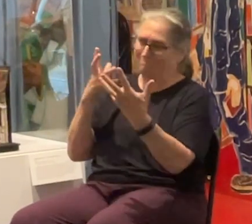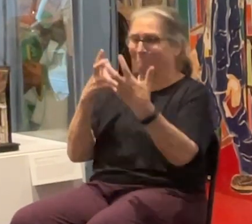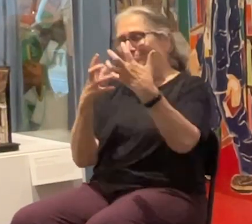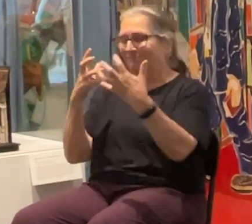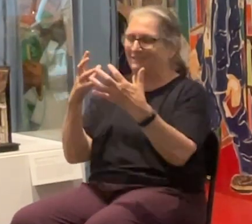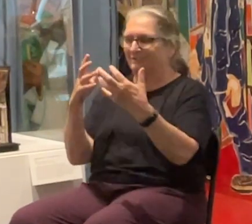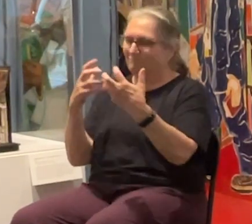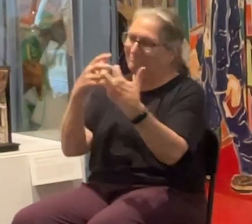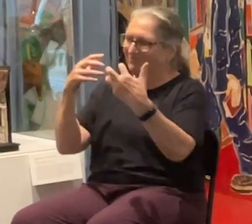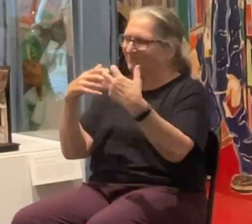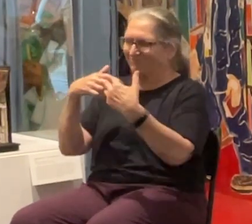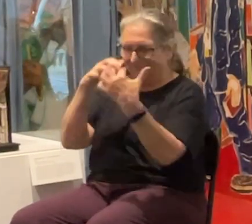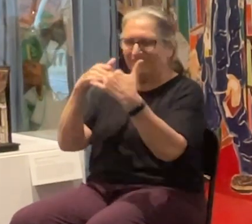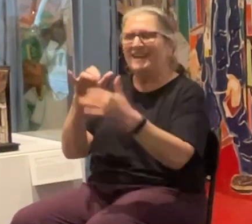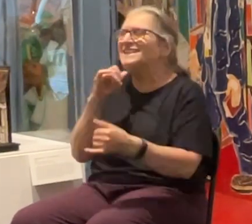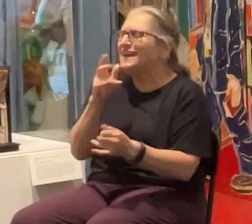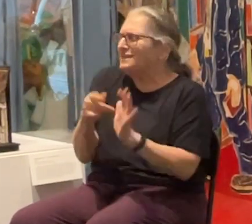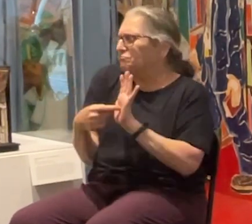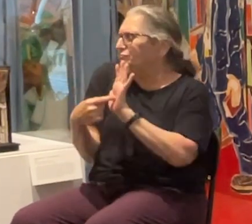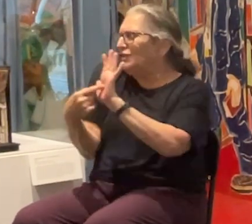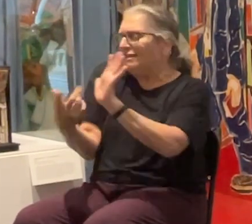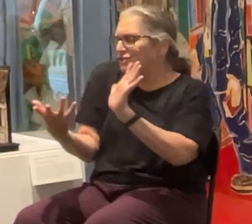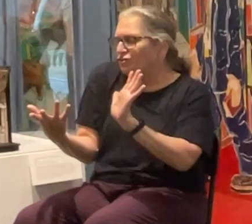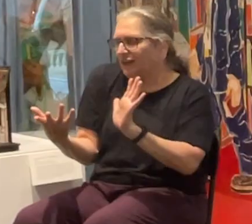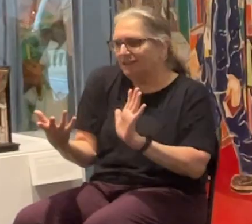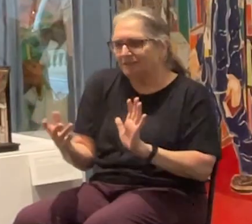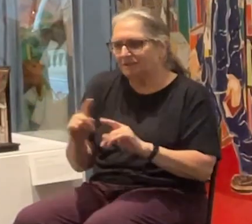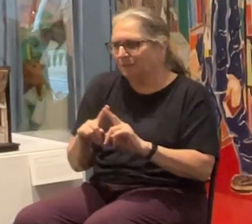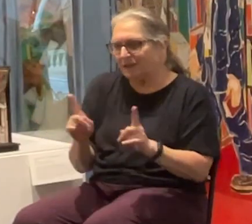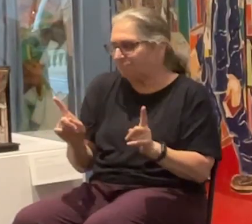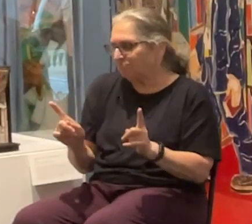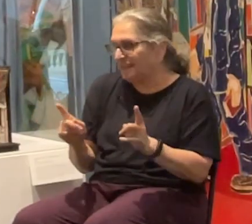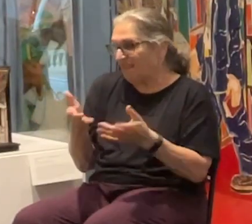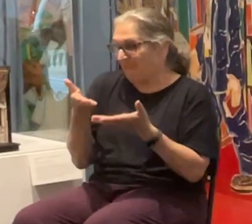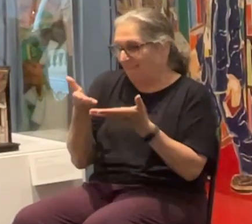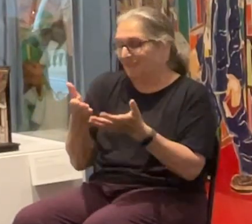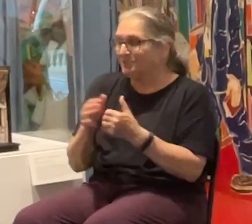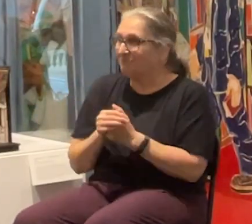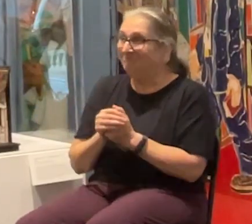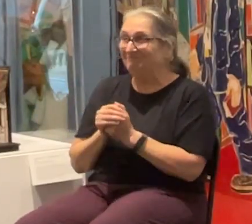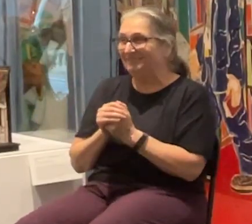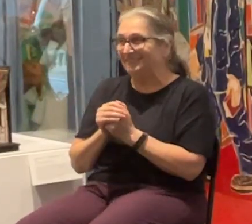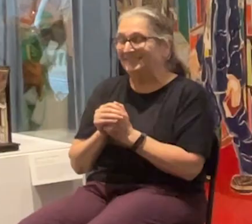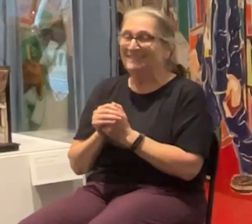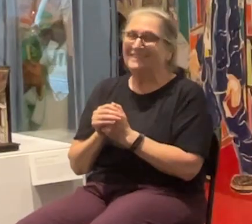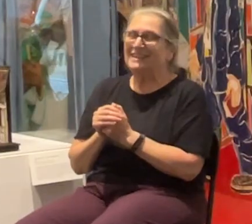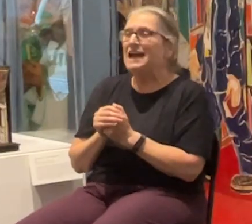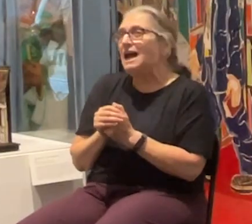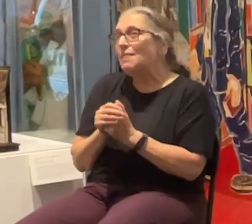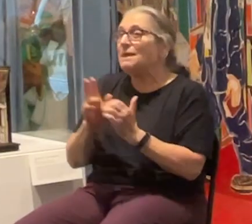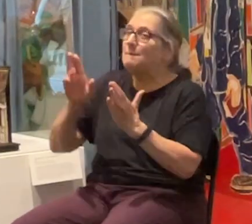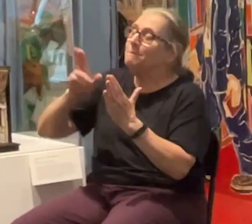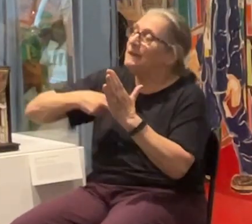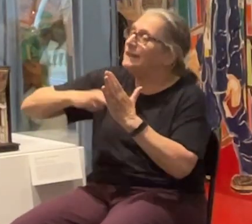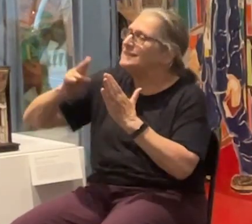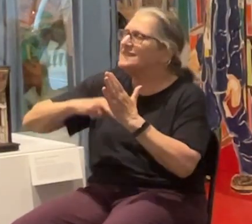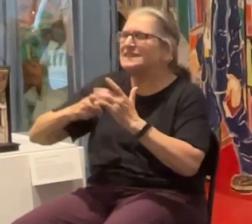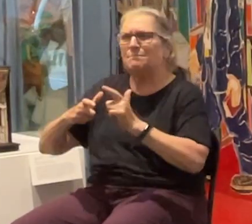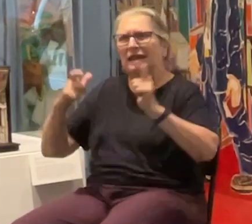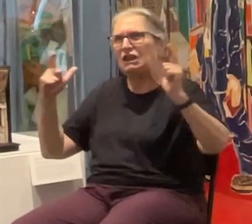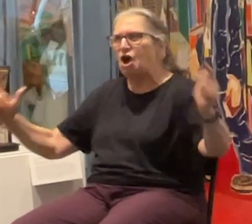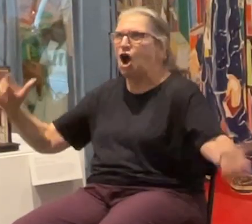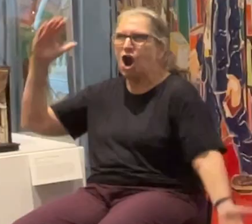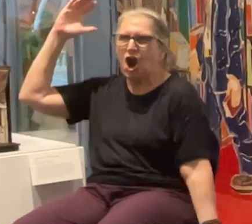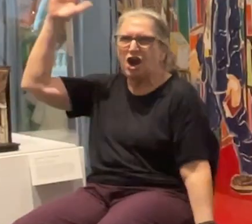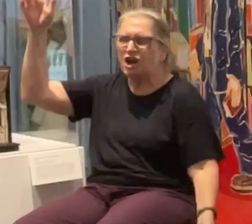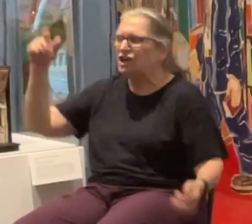always illustrate it, let's say. And then paintings, I make large paintings a lot, small paintings.